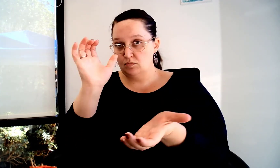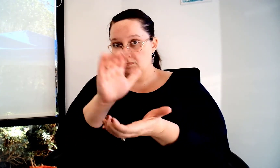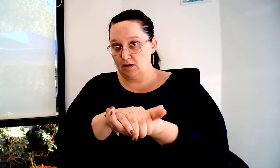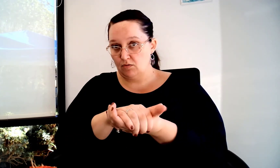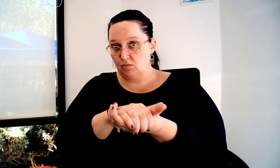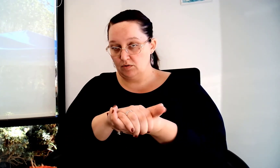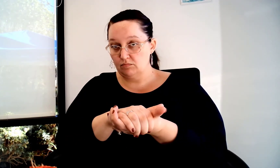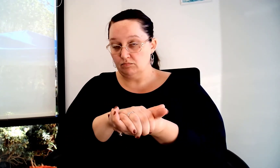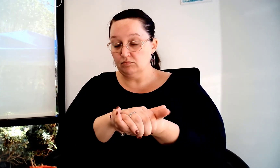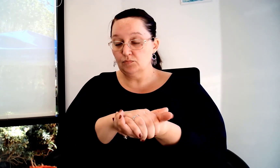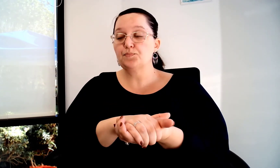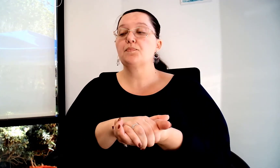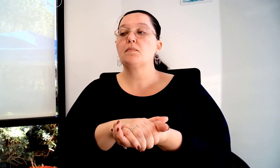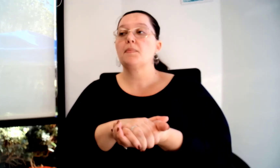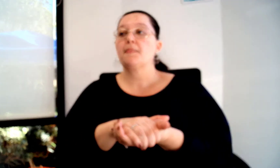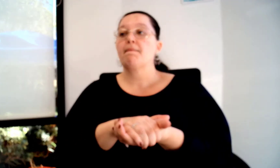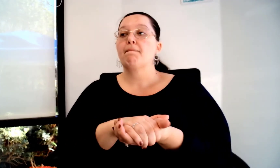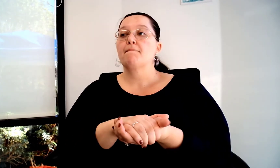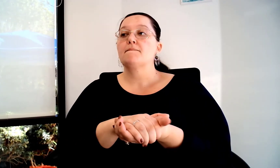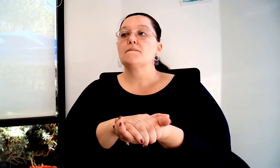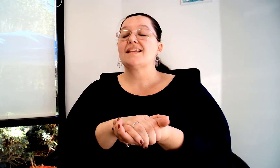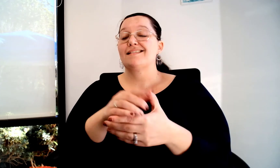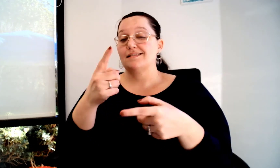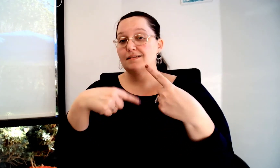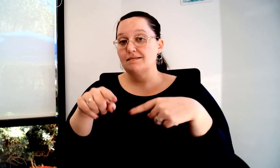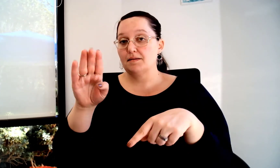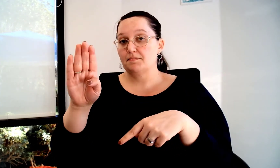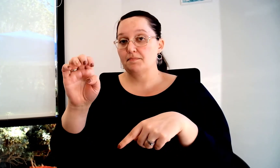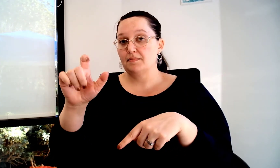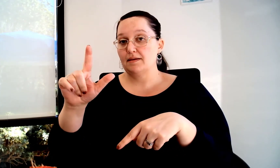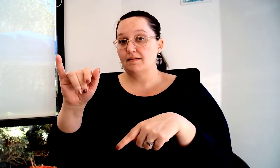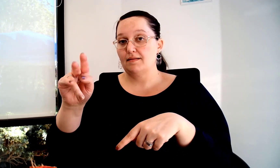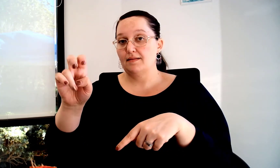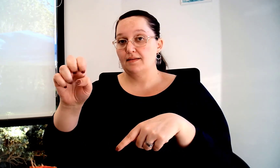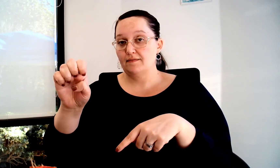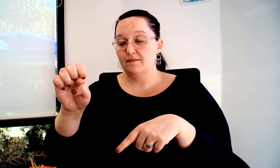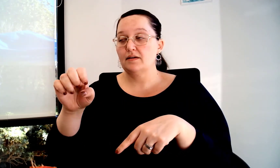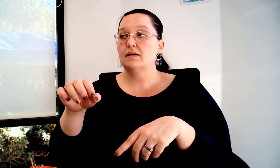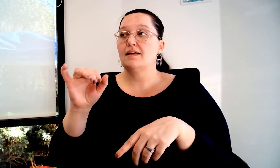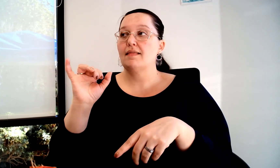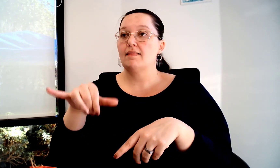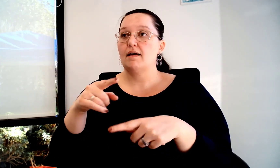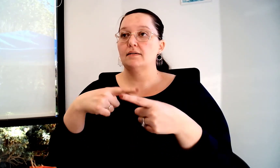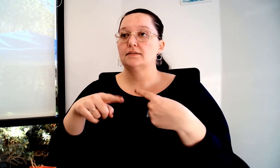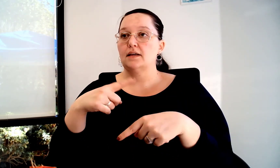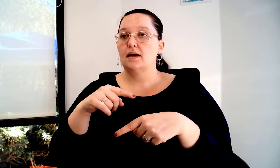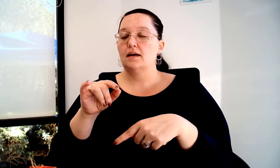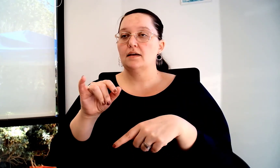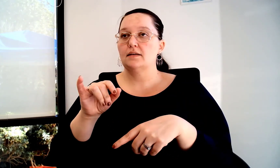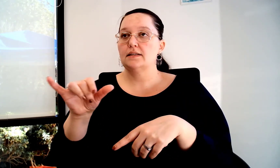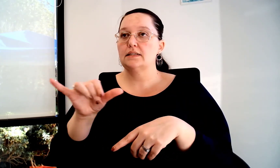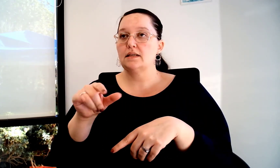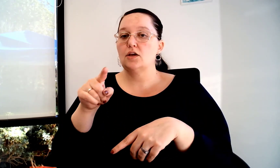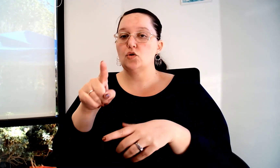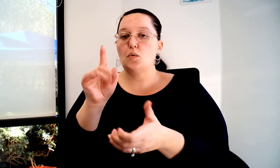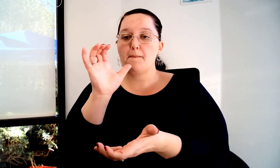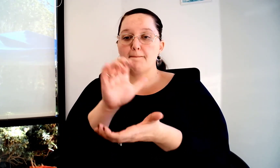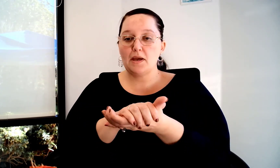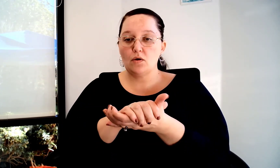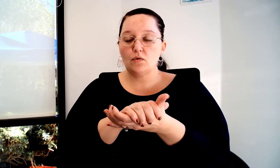Husband means man that you marry, right? Husband. The sign believe,